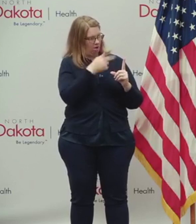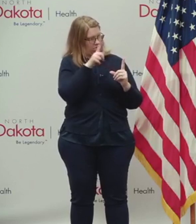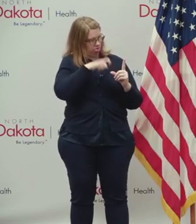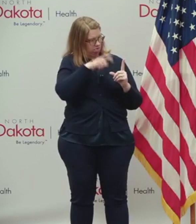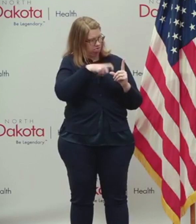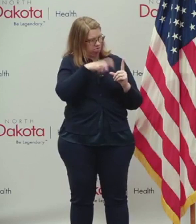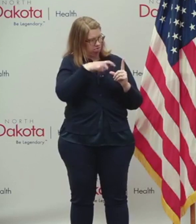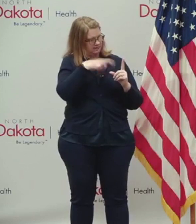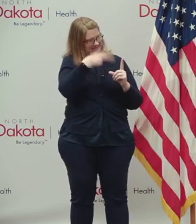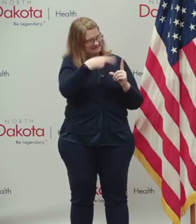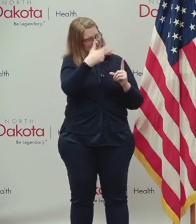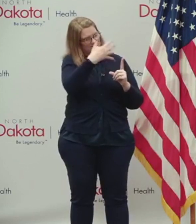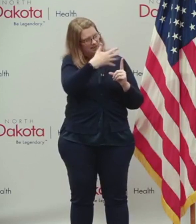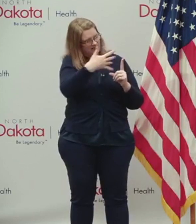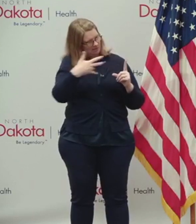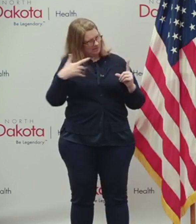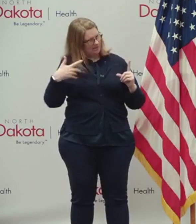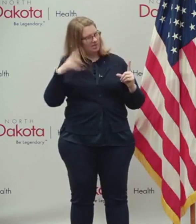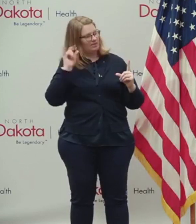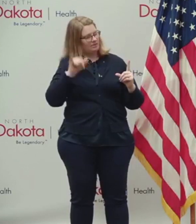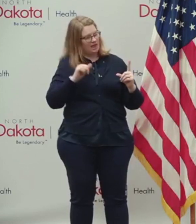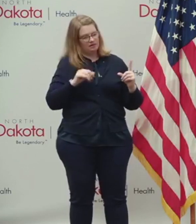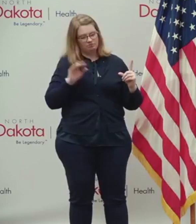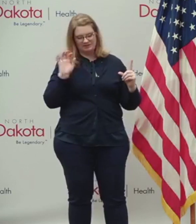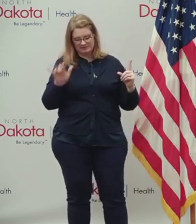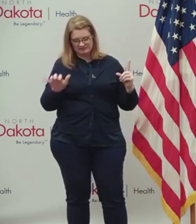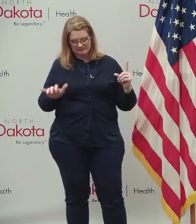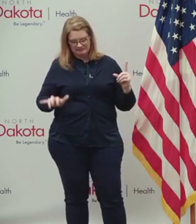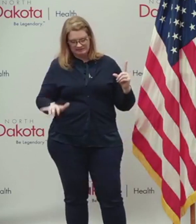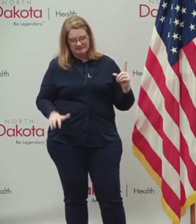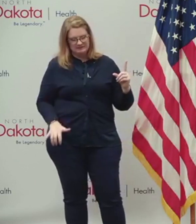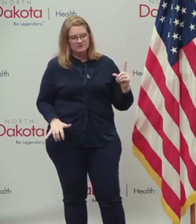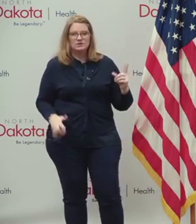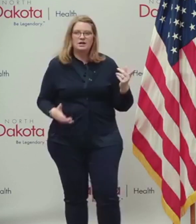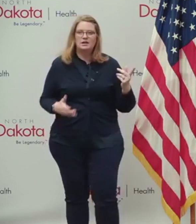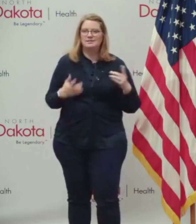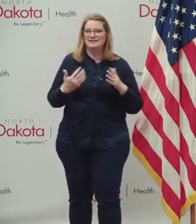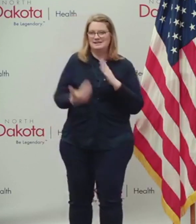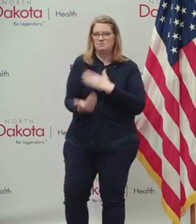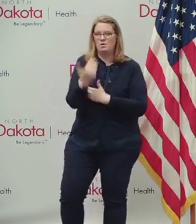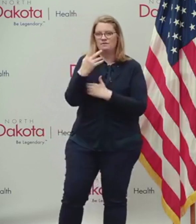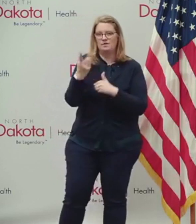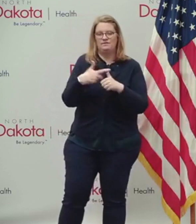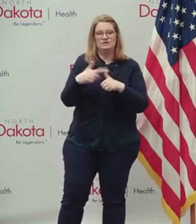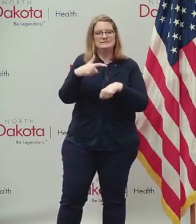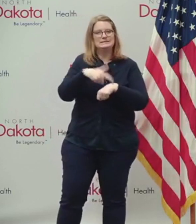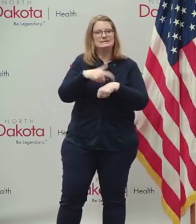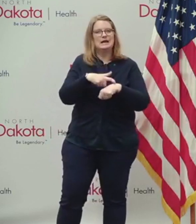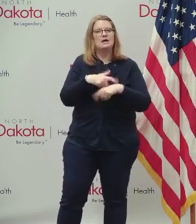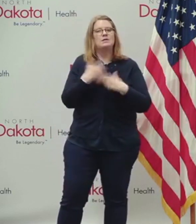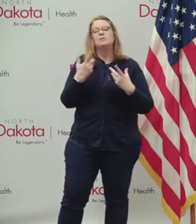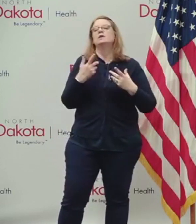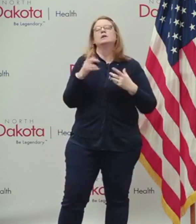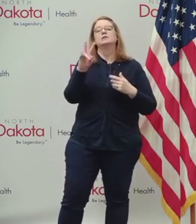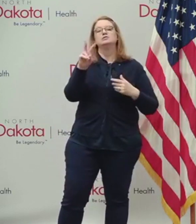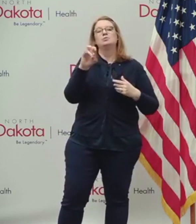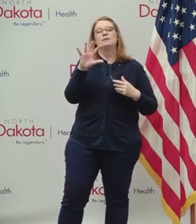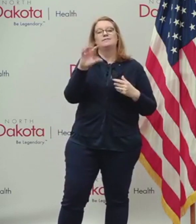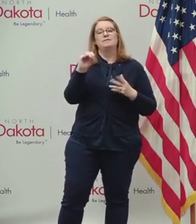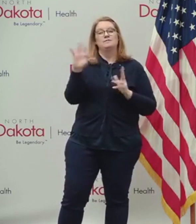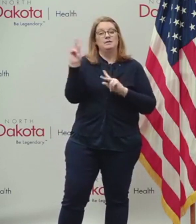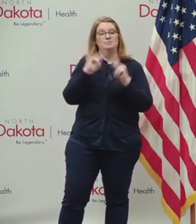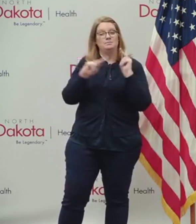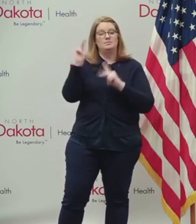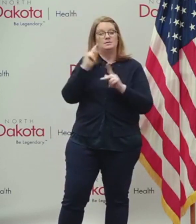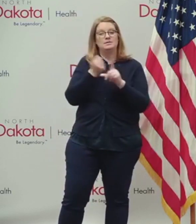throughout with the contact tracing, but we've added a new capability. It was launched this morning for the first time, and 250 people